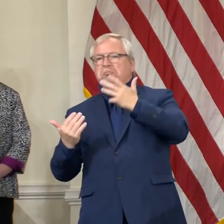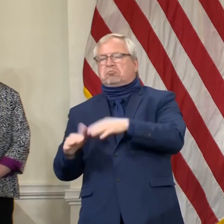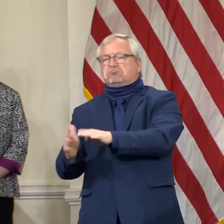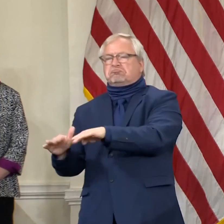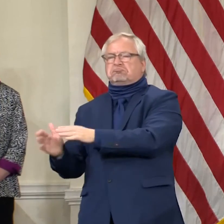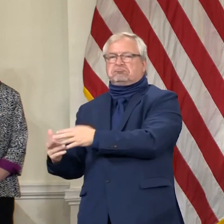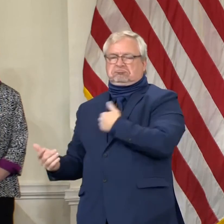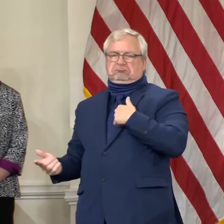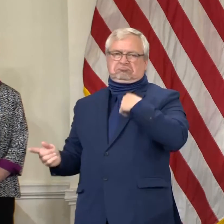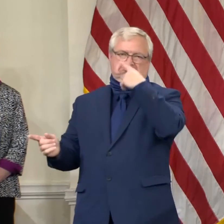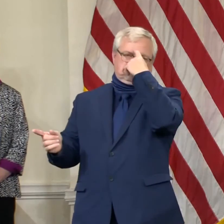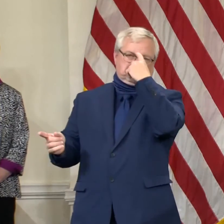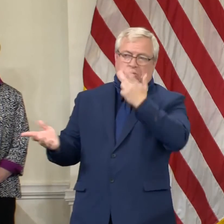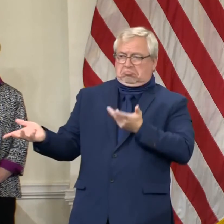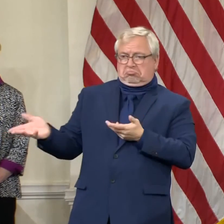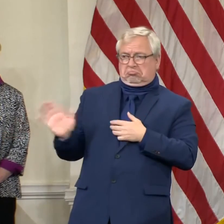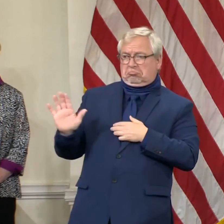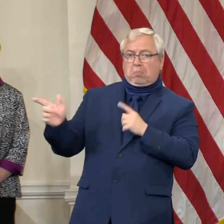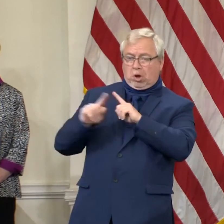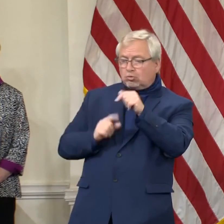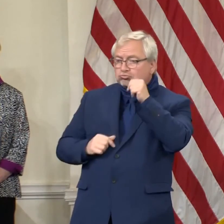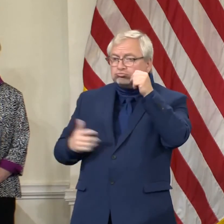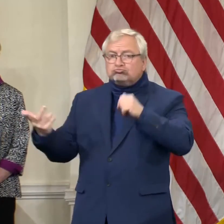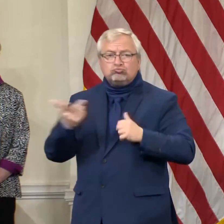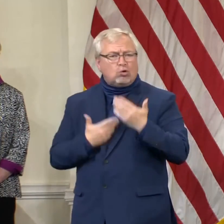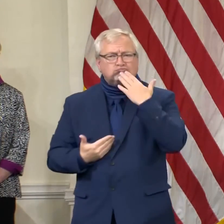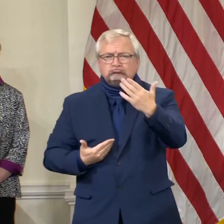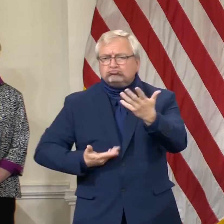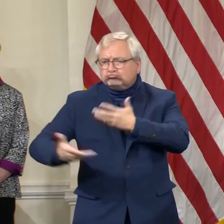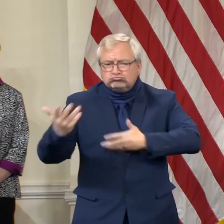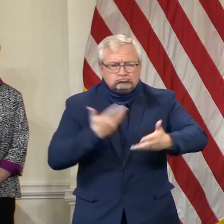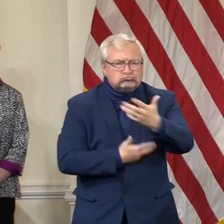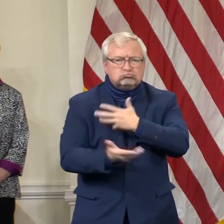Metro and the metropolitan area and how we're impacted and hospitals.